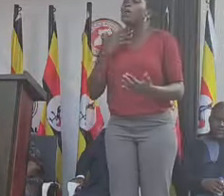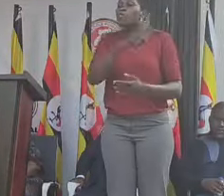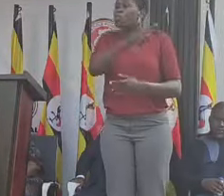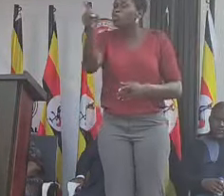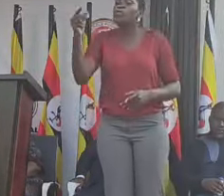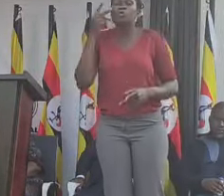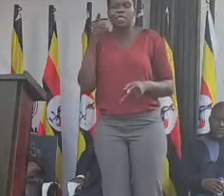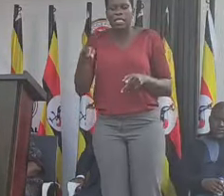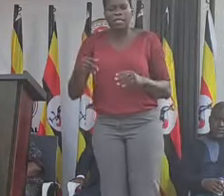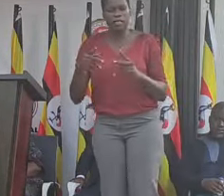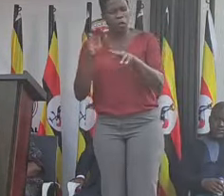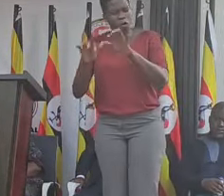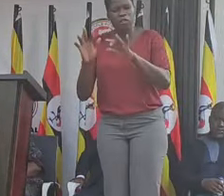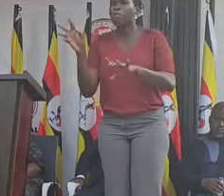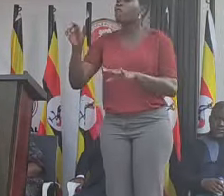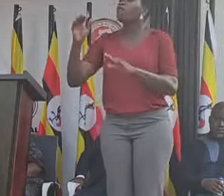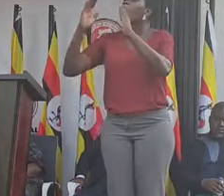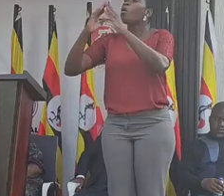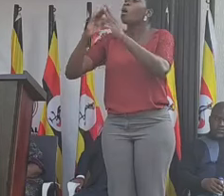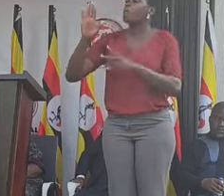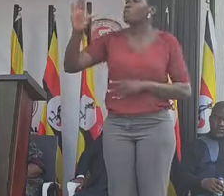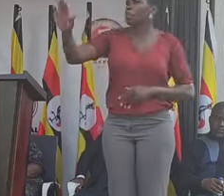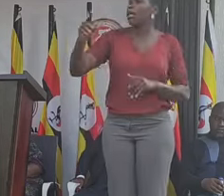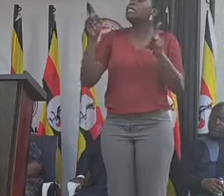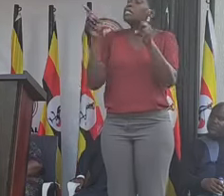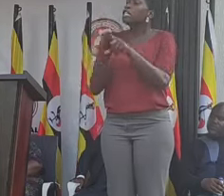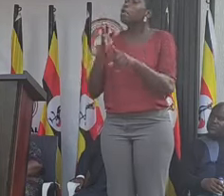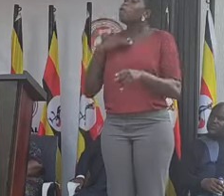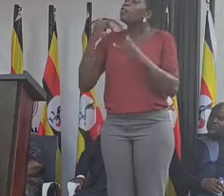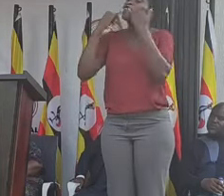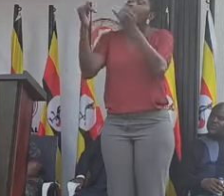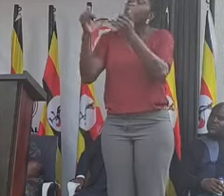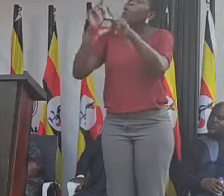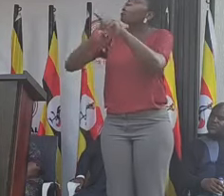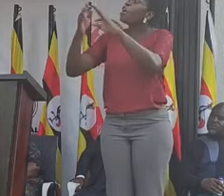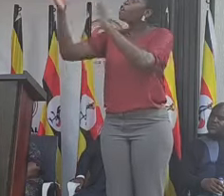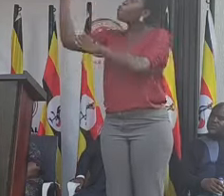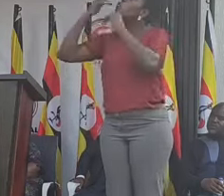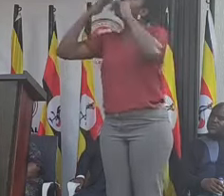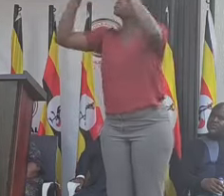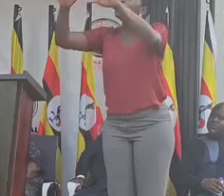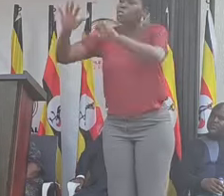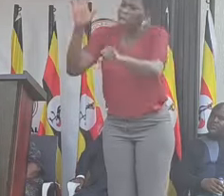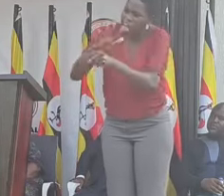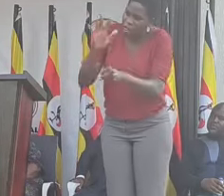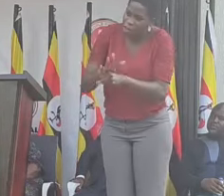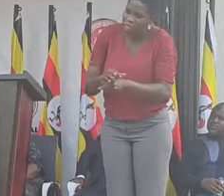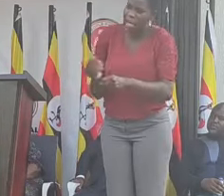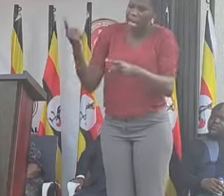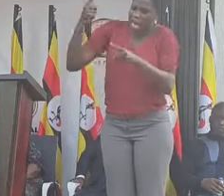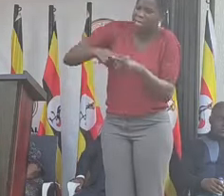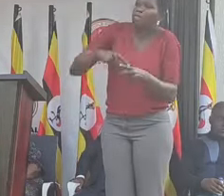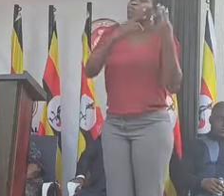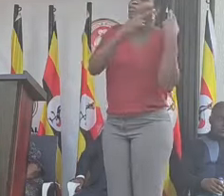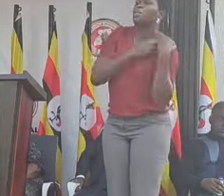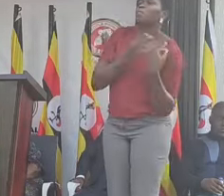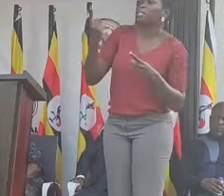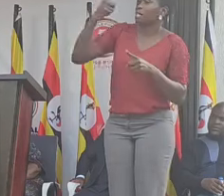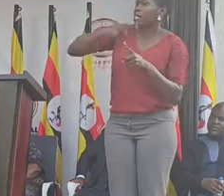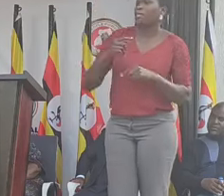mulabewo ng'ewammwe, but most importantly njagala mmanye nti Katonda gwawe ebingi atamuwa obuvunaanyizibwa bungi.